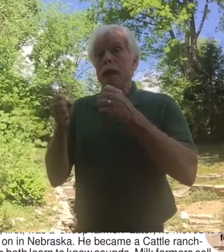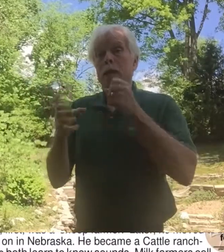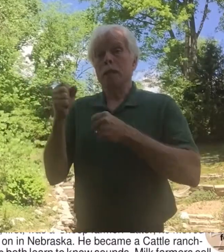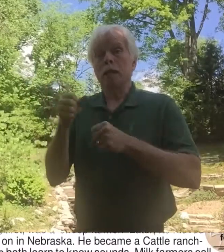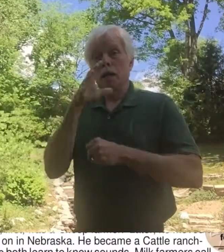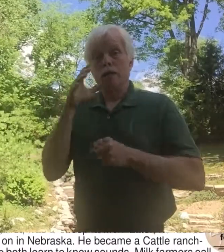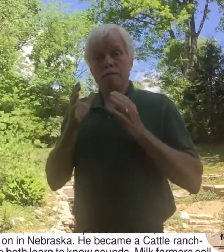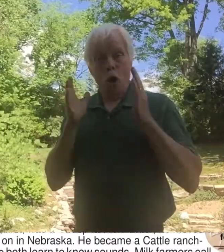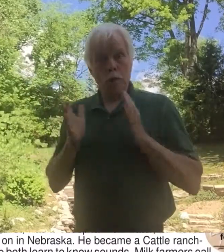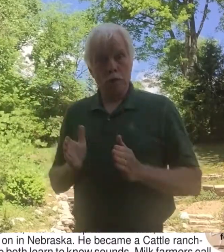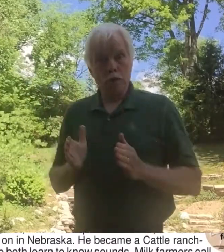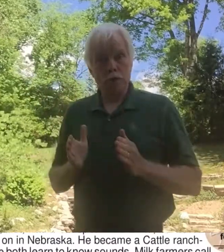Milk farmers